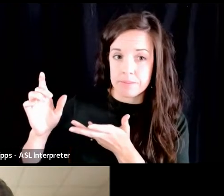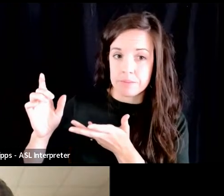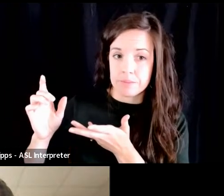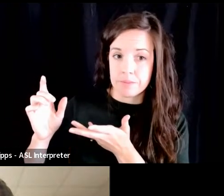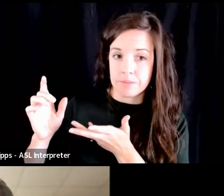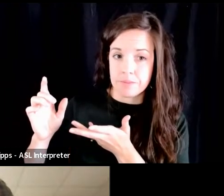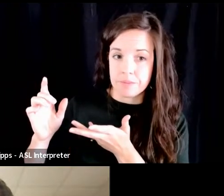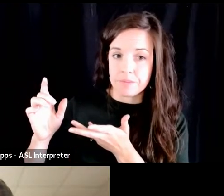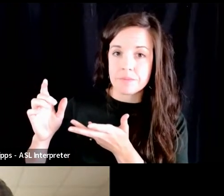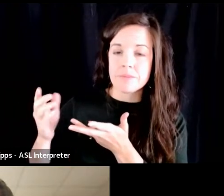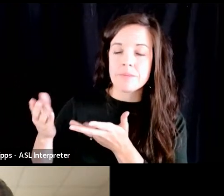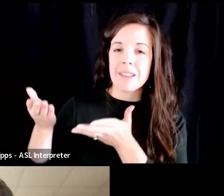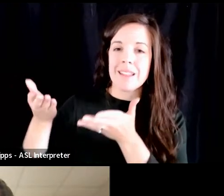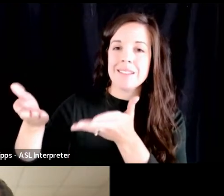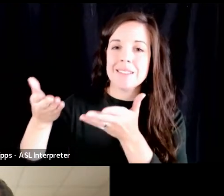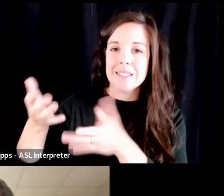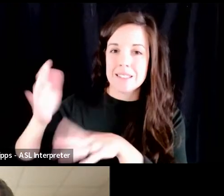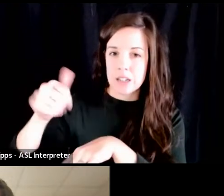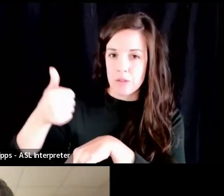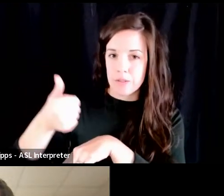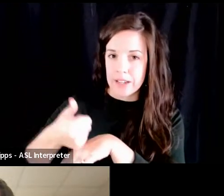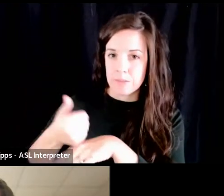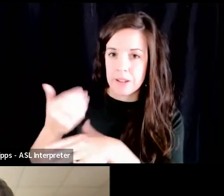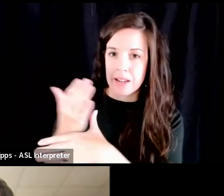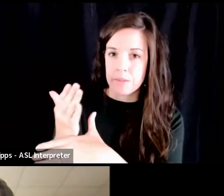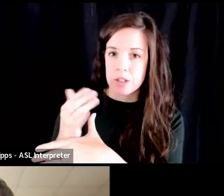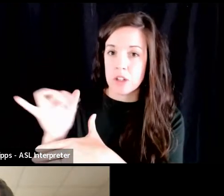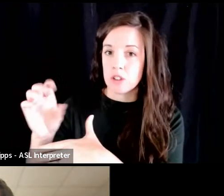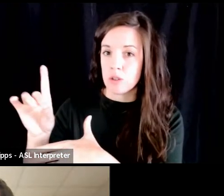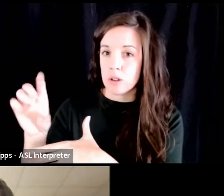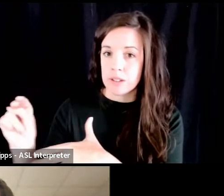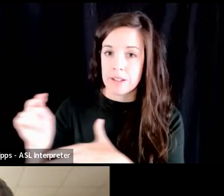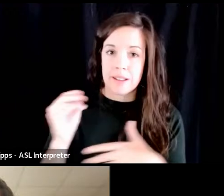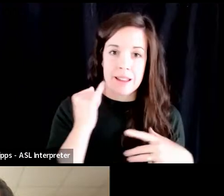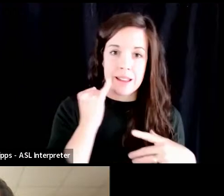the existing arrangement between Jordan and Israel